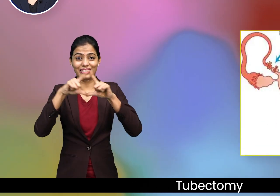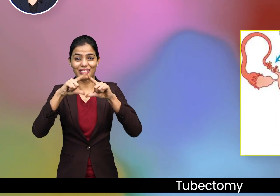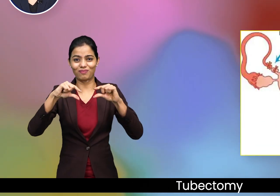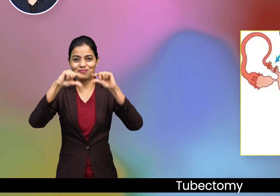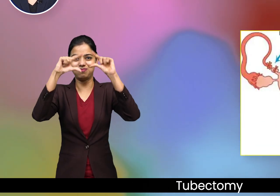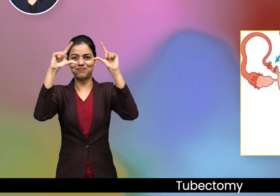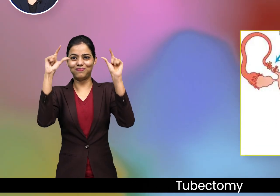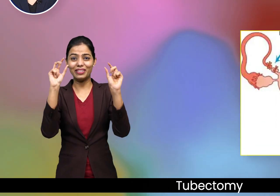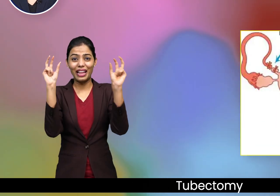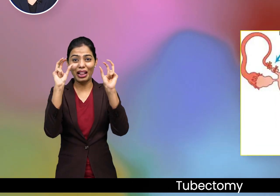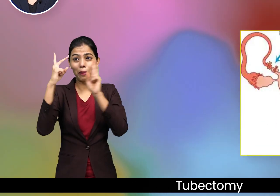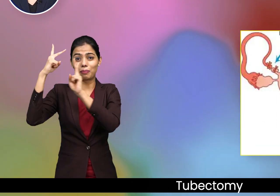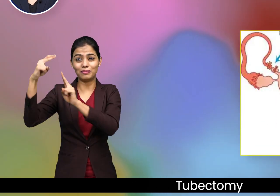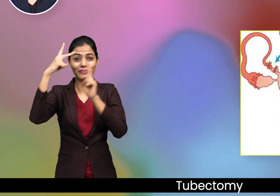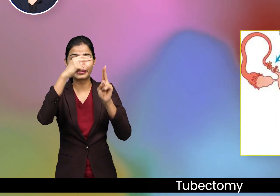tubectomy.